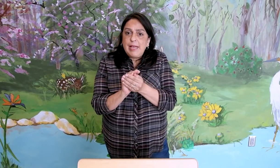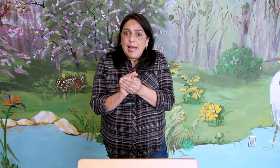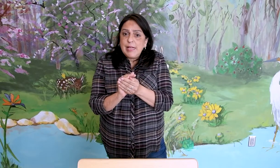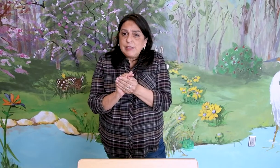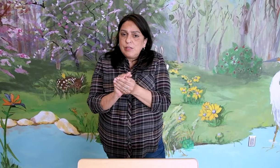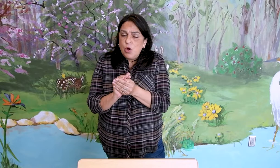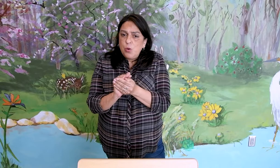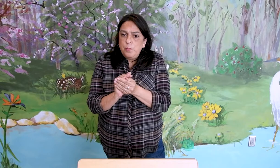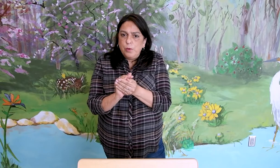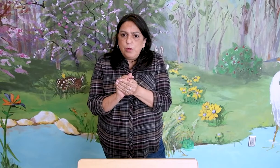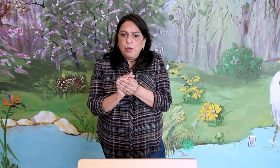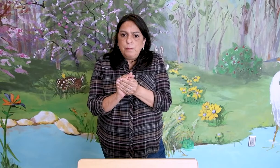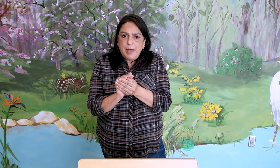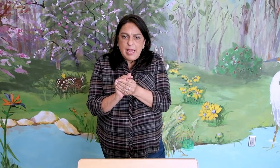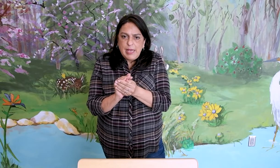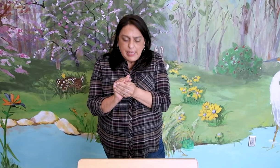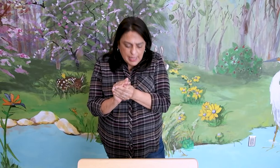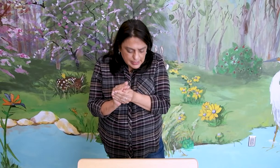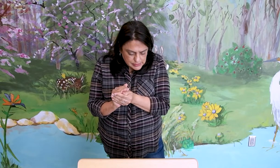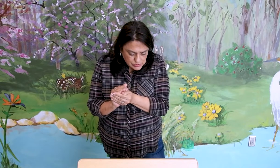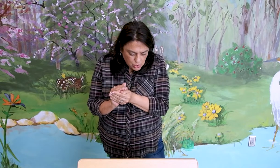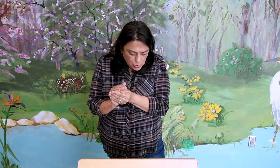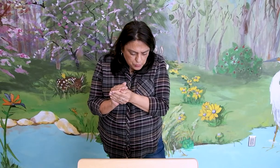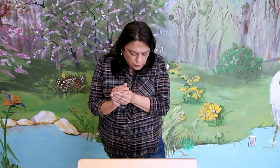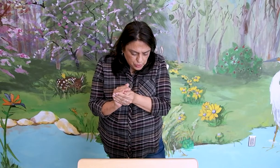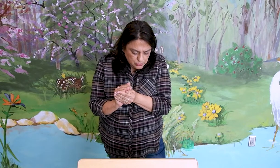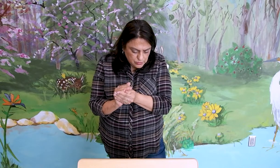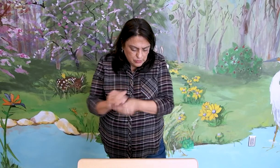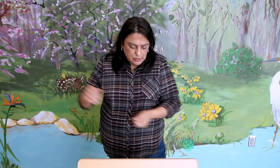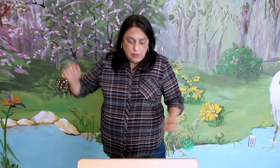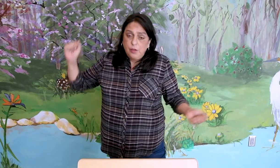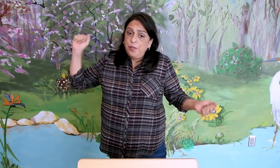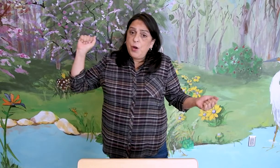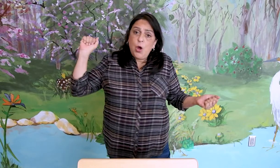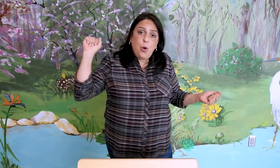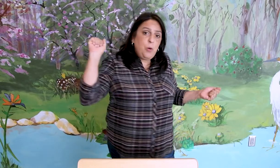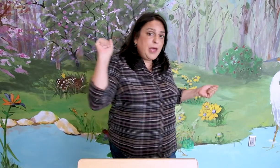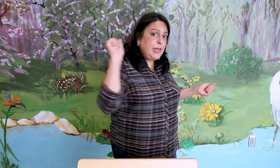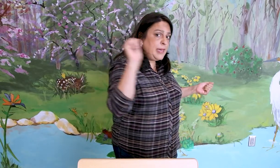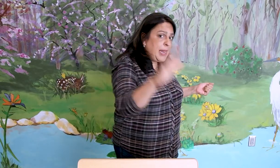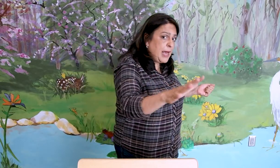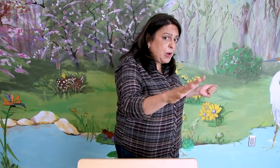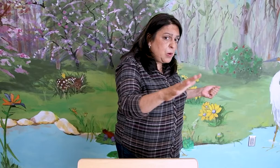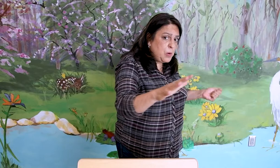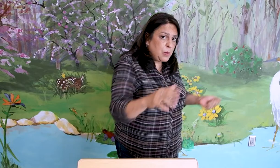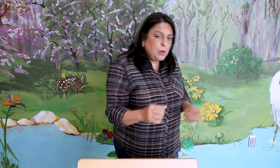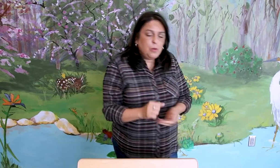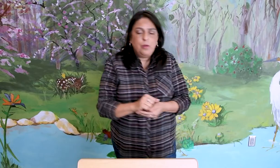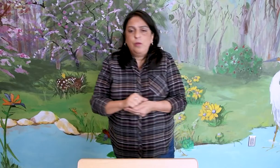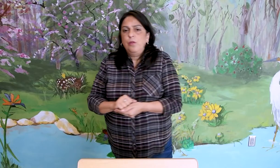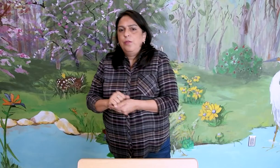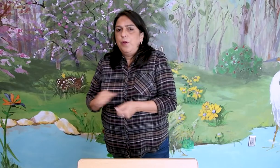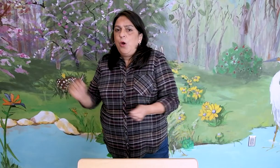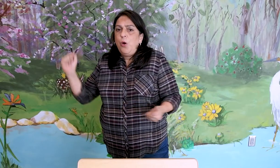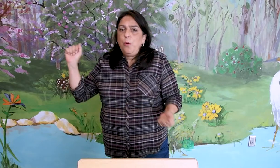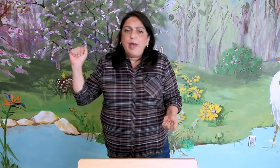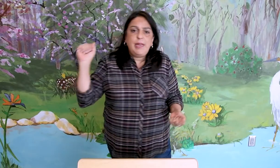a snowball, make a snowball. Throw it now, throw it